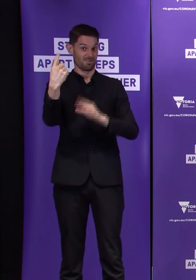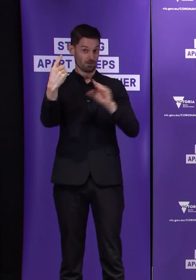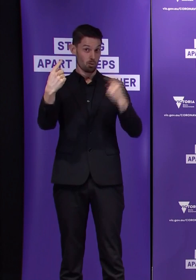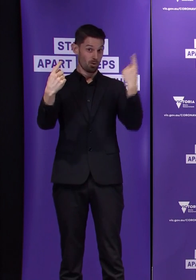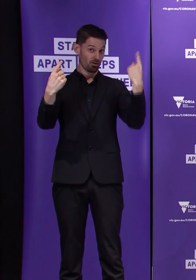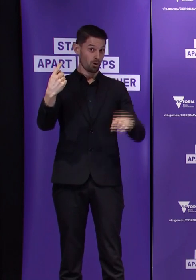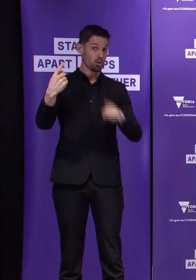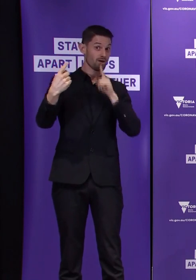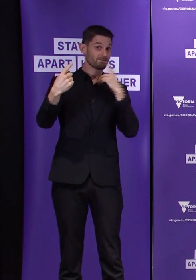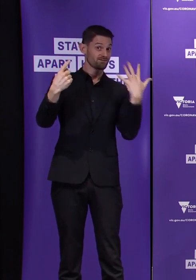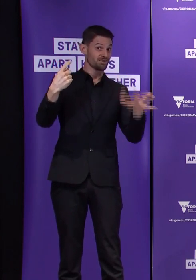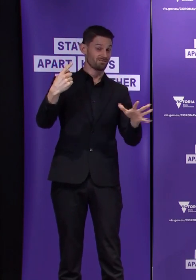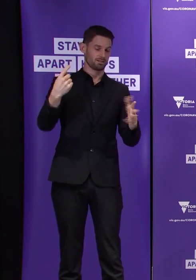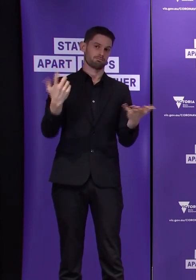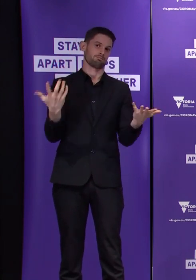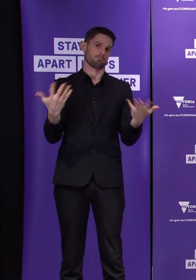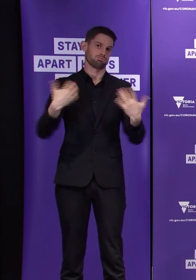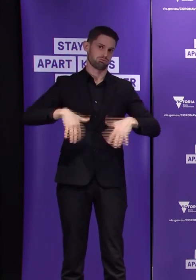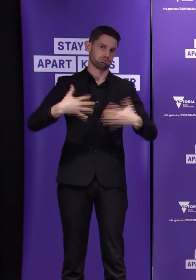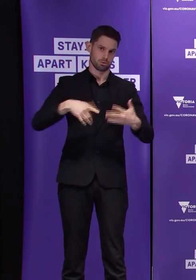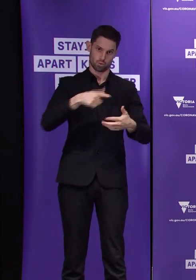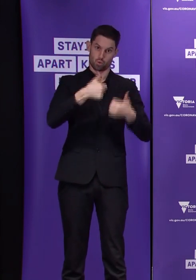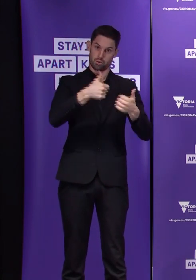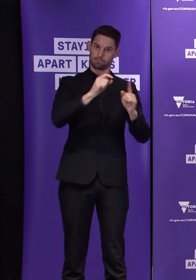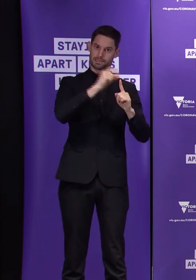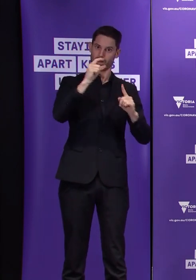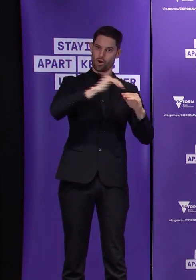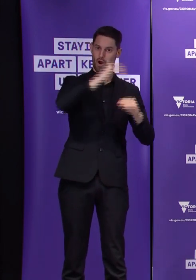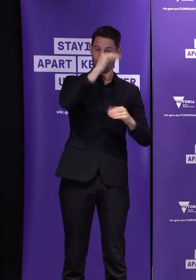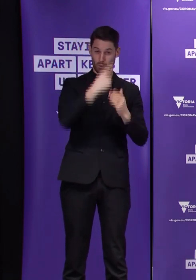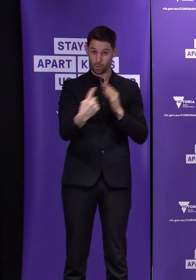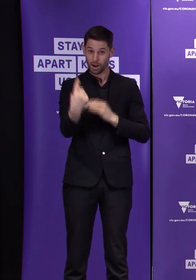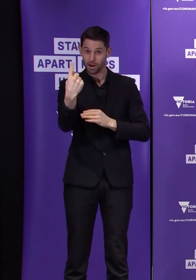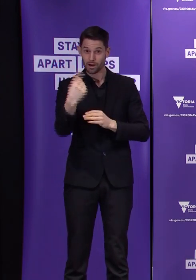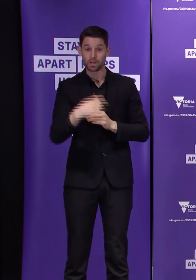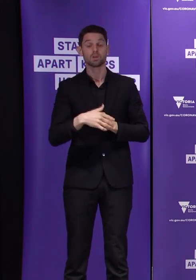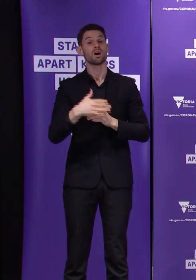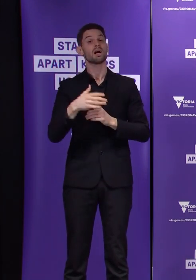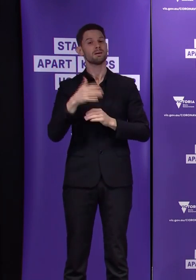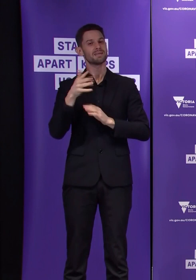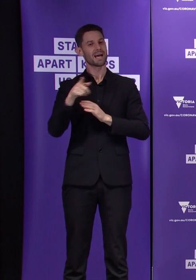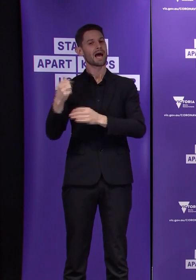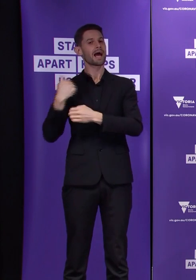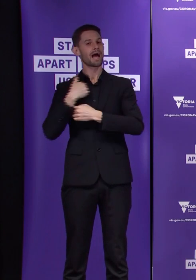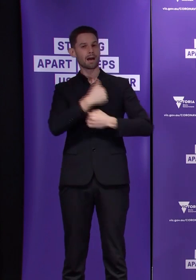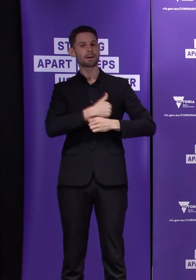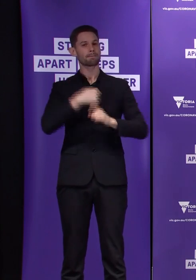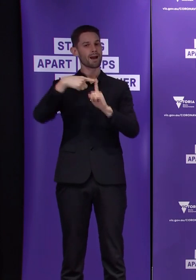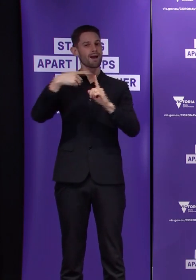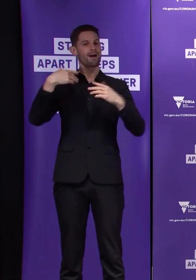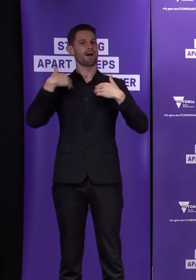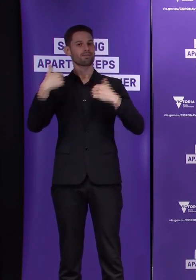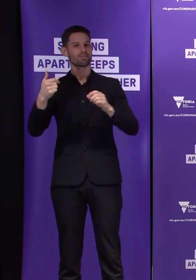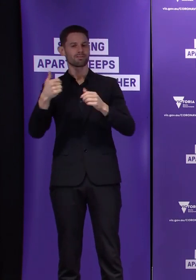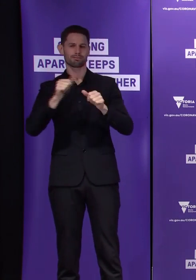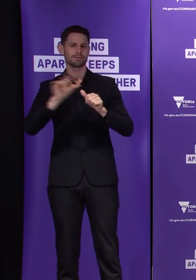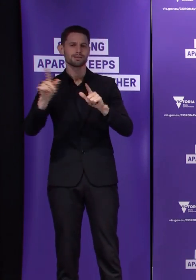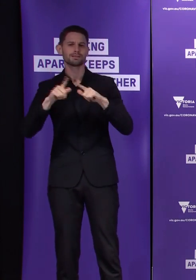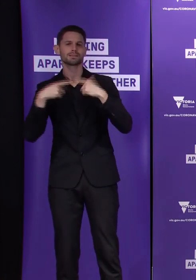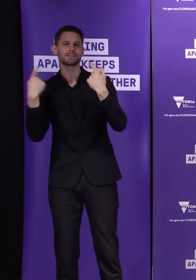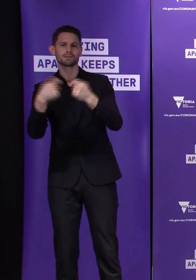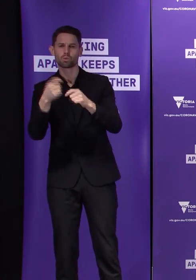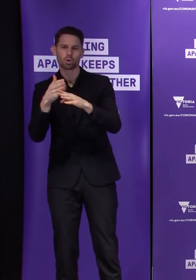getting what they need. And those authorised officers from the health department, together with a very significant number of ADF, they're doing an